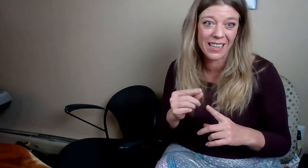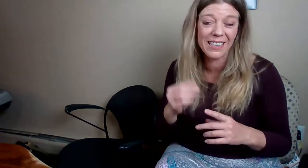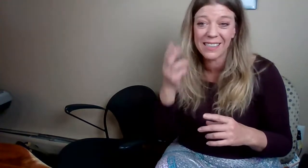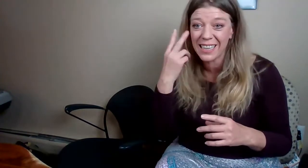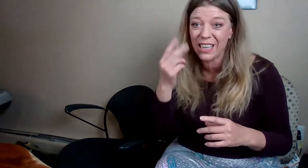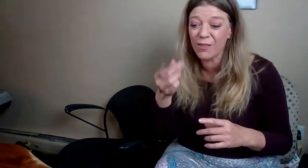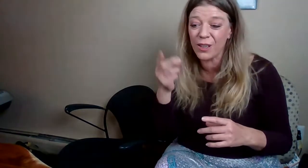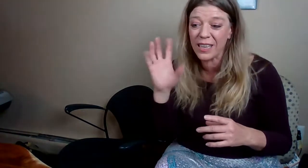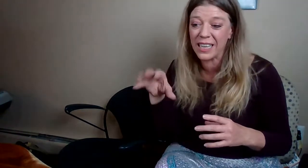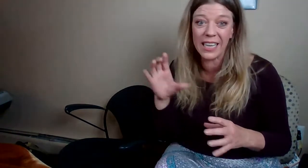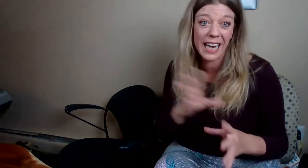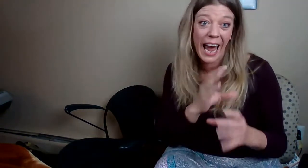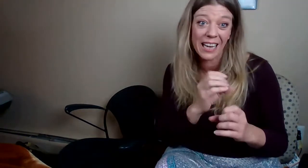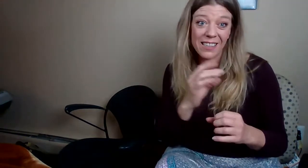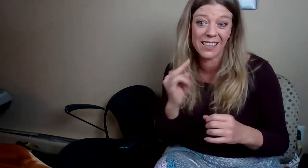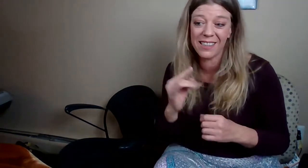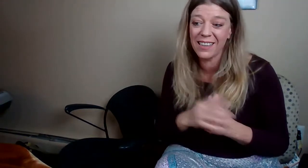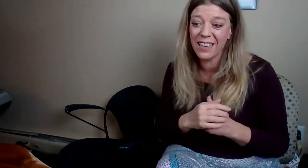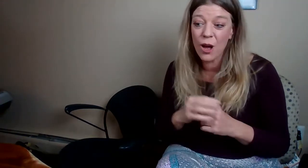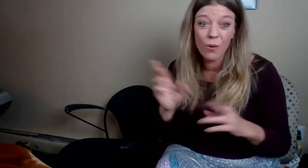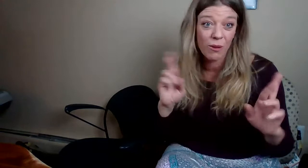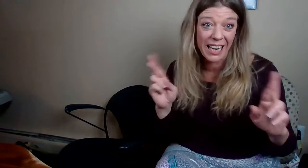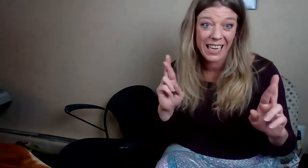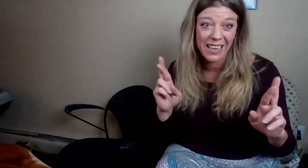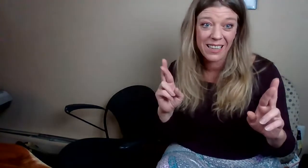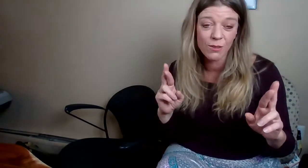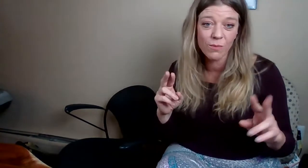Let's see if you can catch it. Ready?